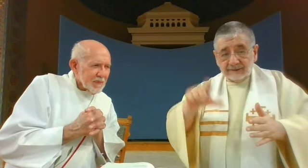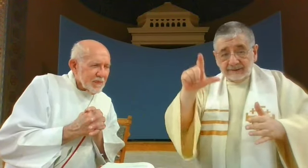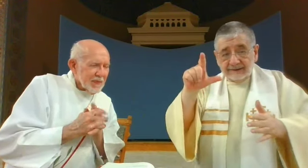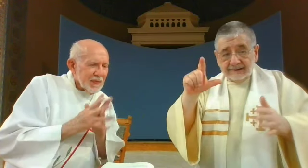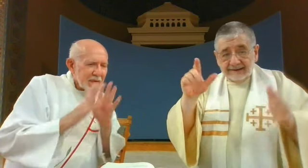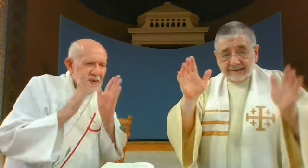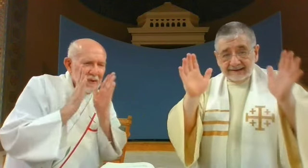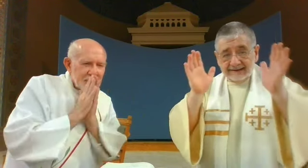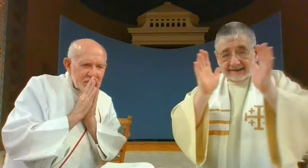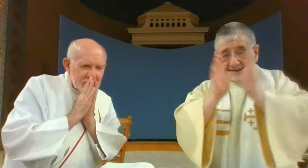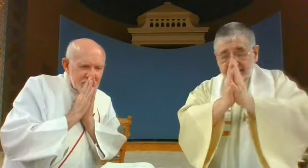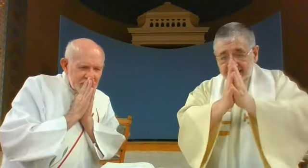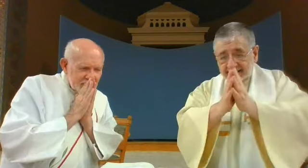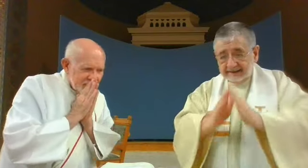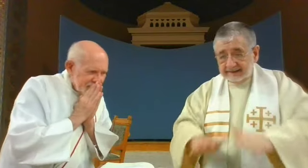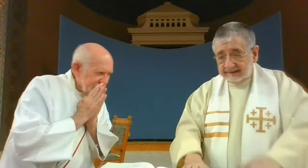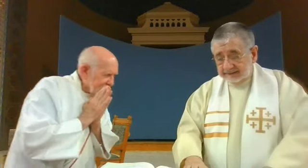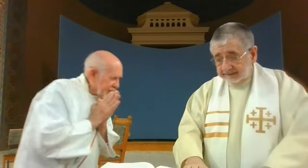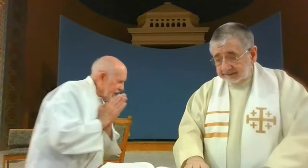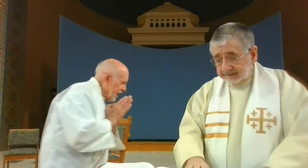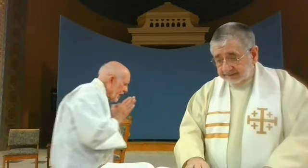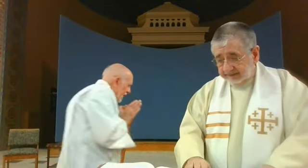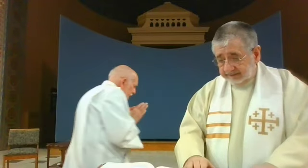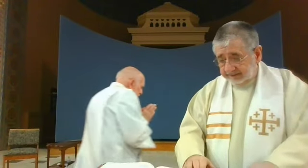Lord. Amen.